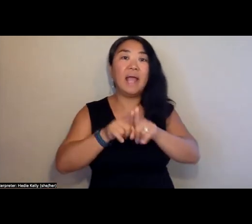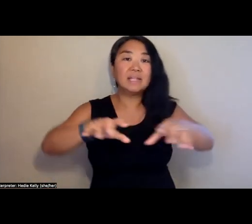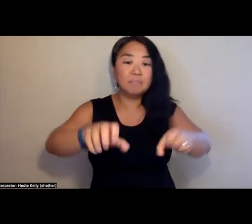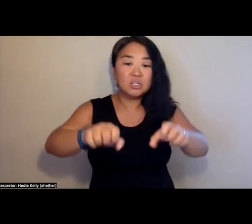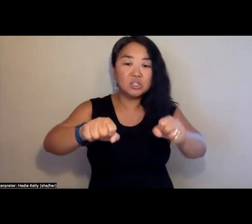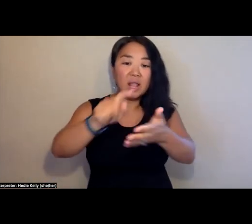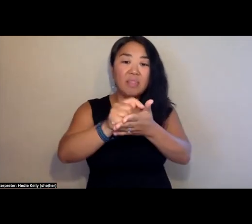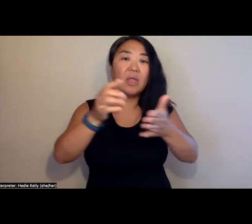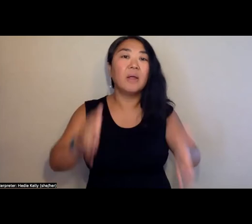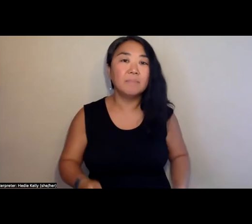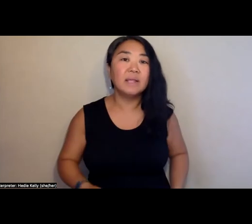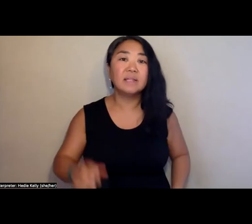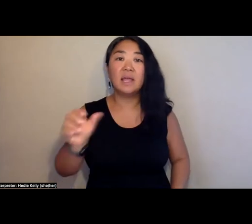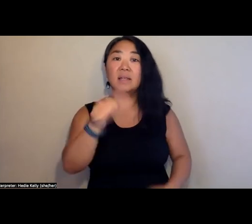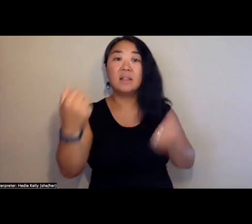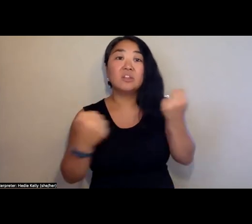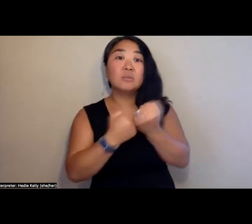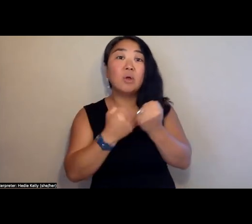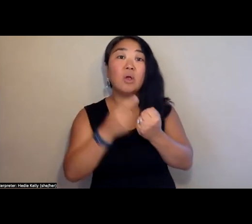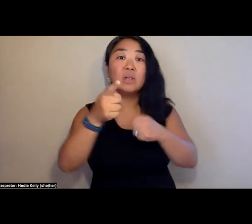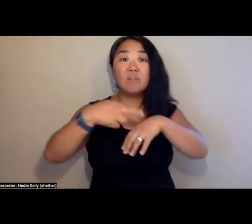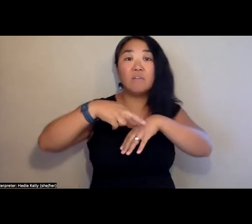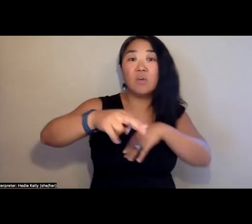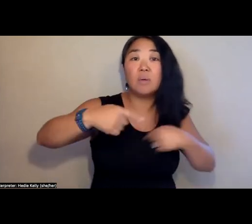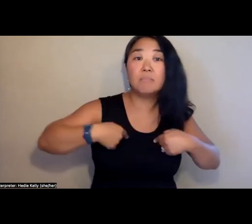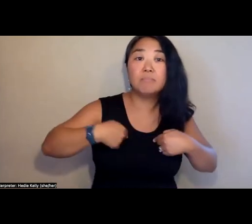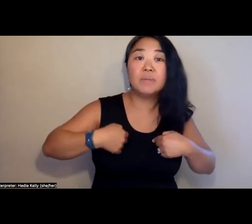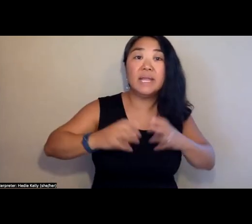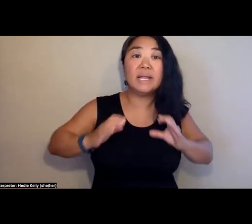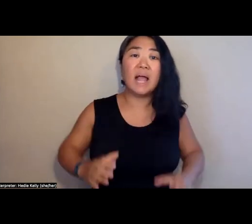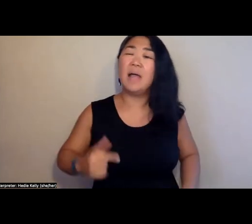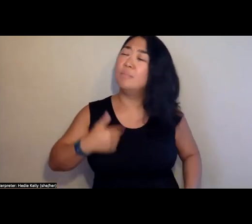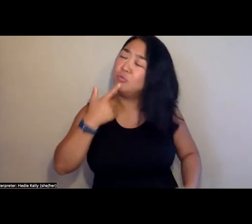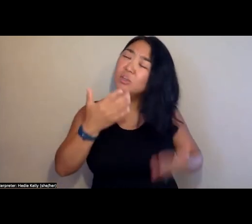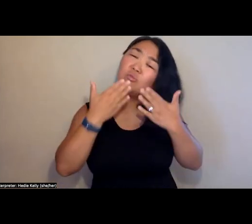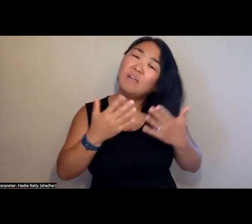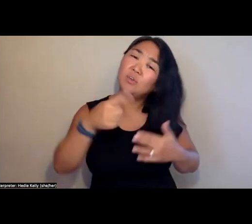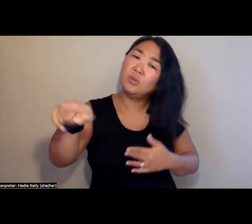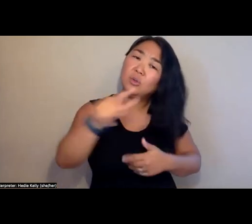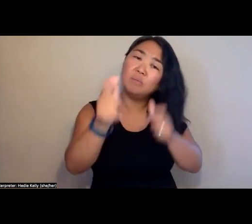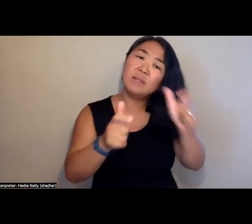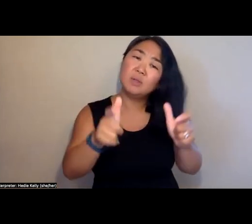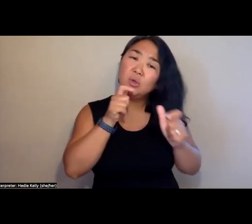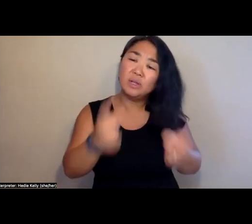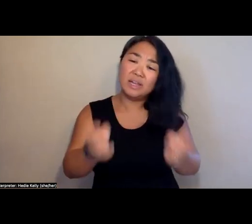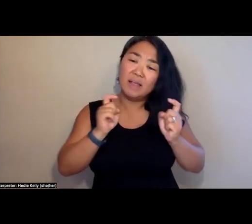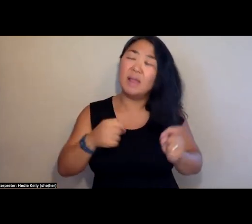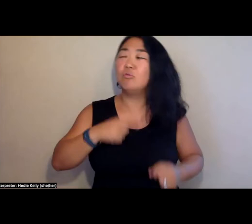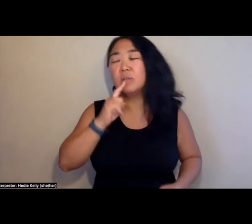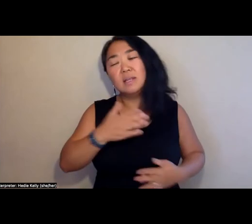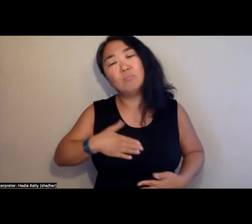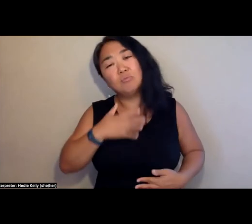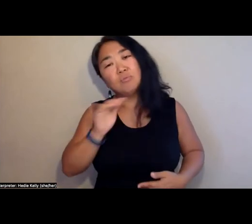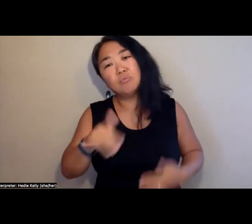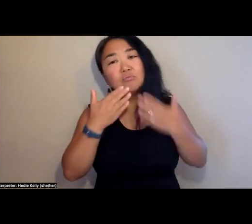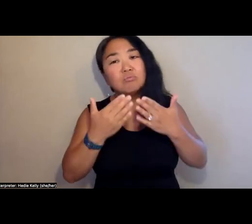thing is to just refer me clients. I'm really grateful for those of you who have made contributions, super appreciated financially. Volunteering and